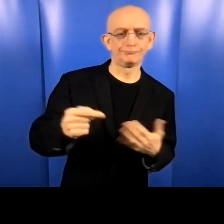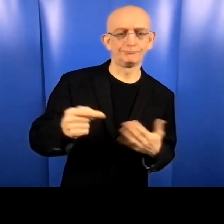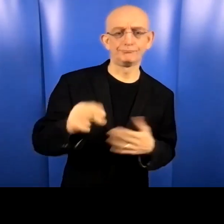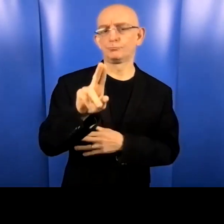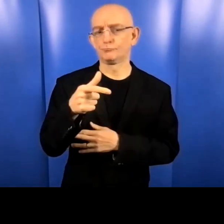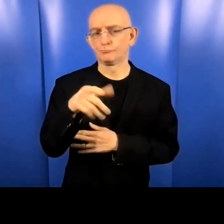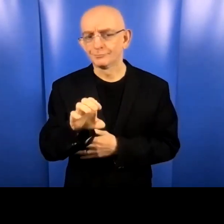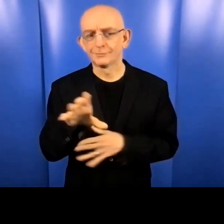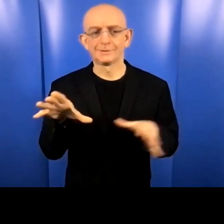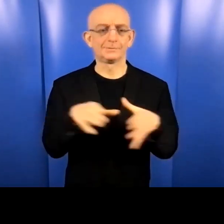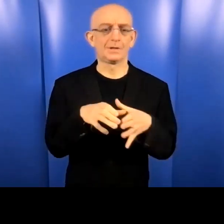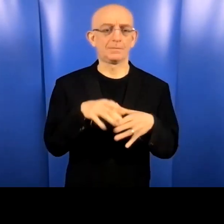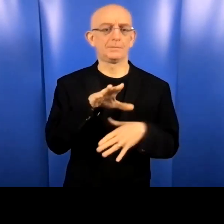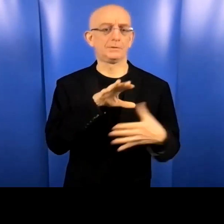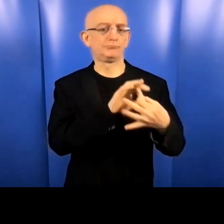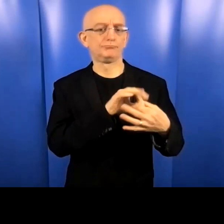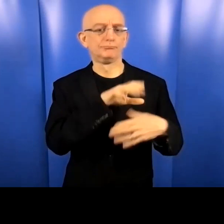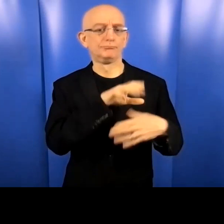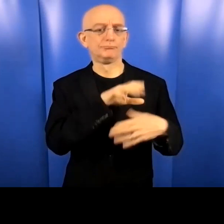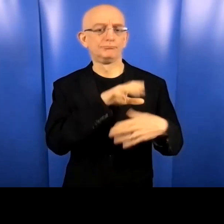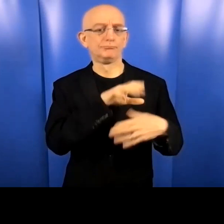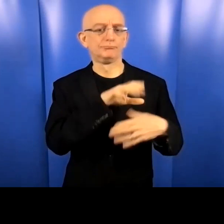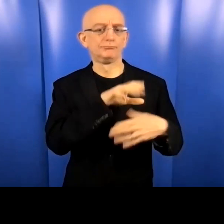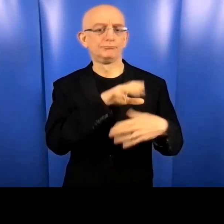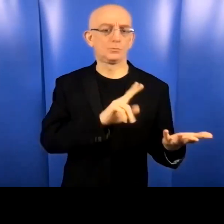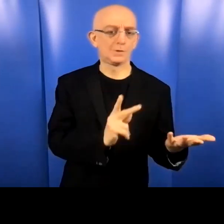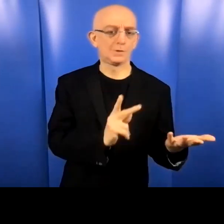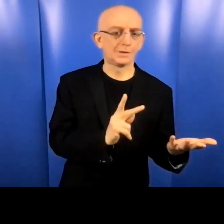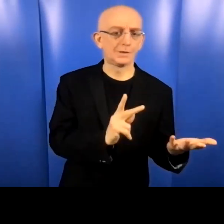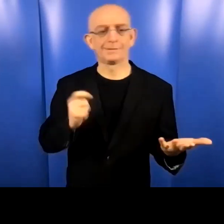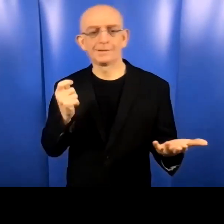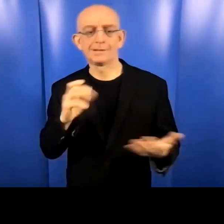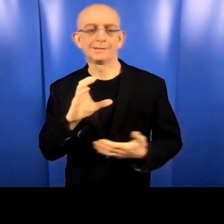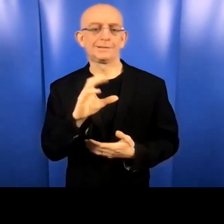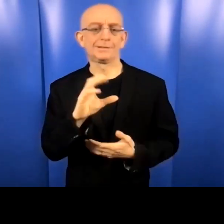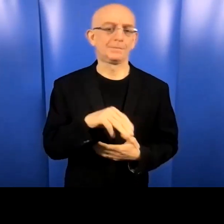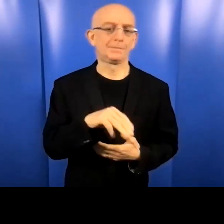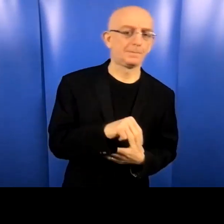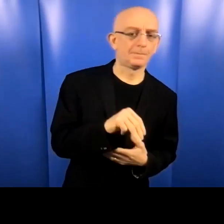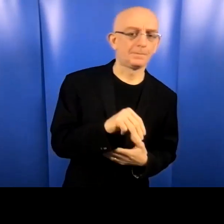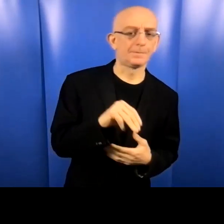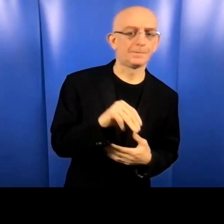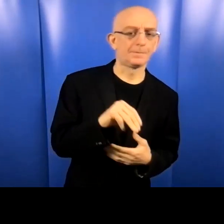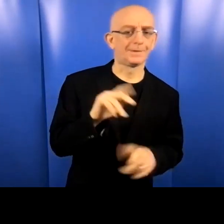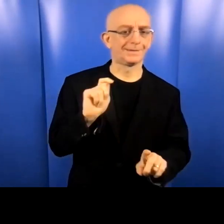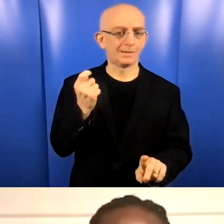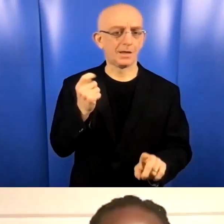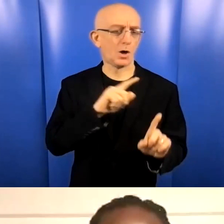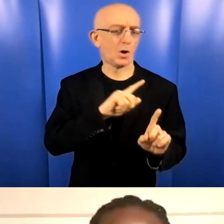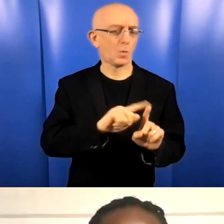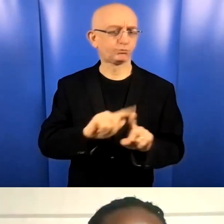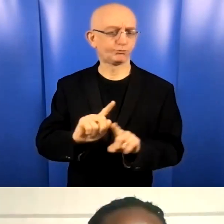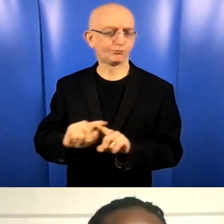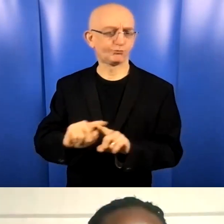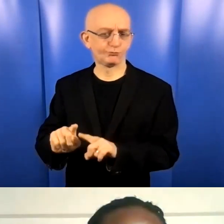capacity building for disability inclusive structures in communities, ensuring inclusive education for girls